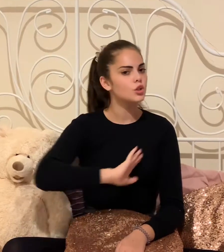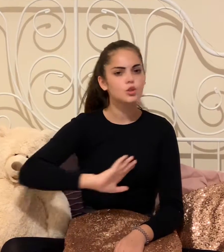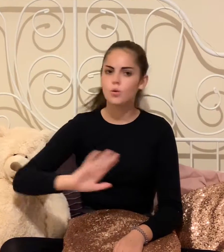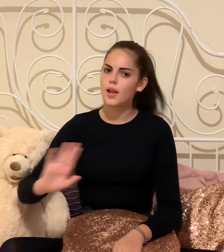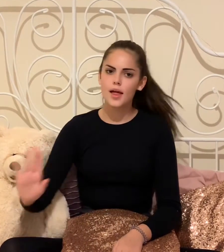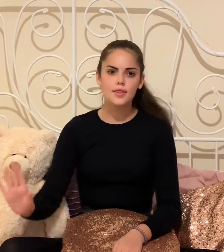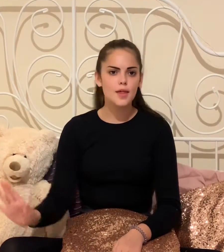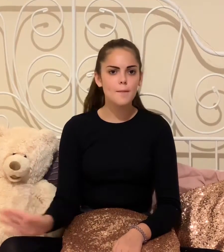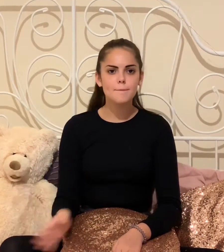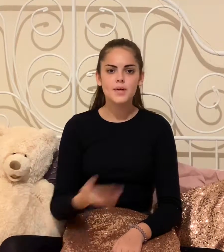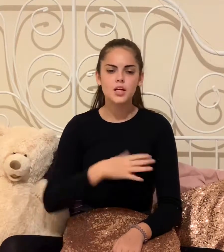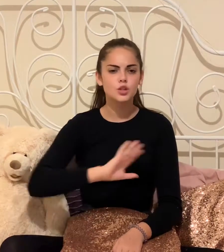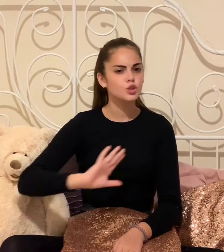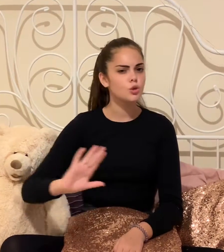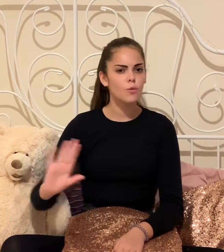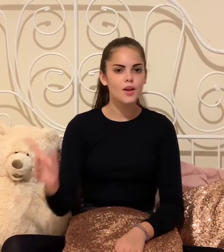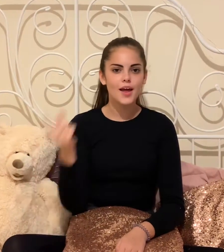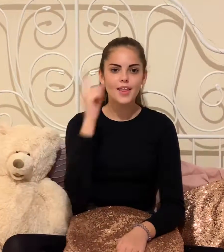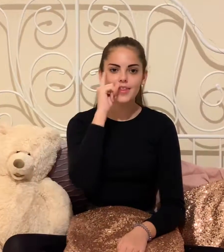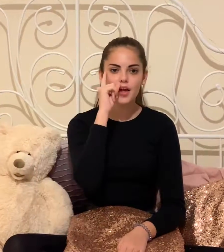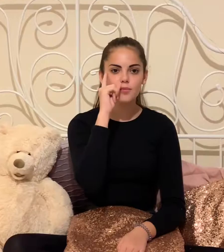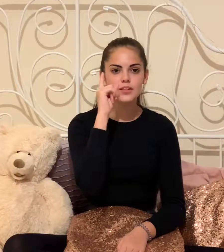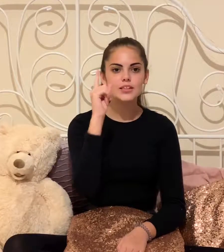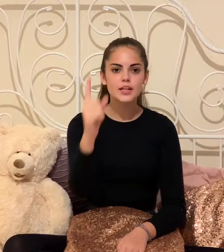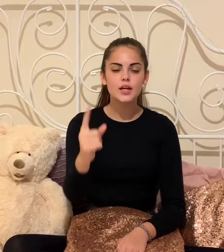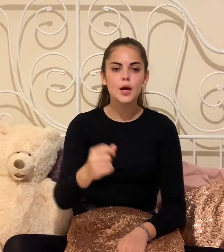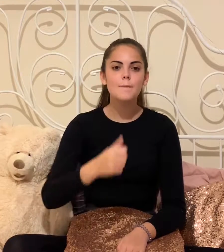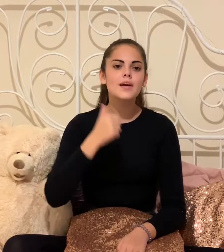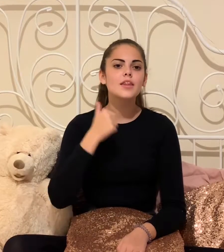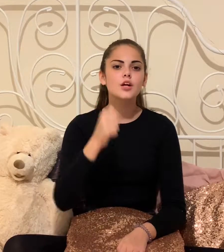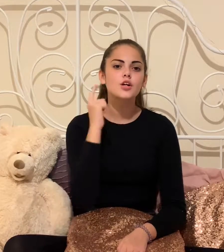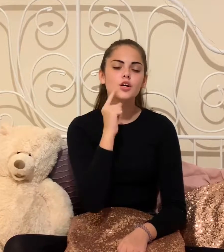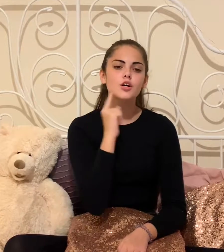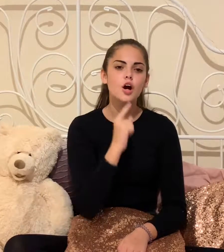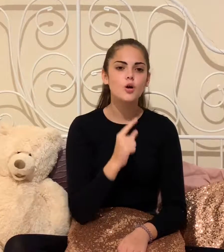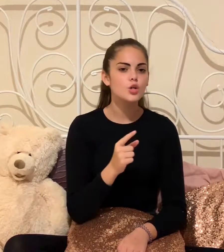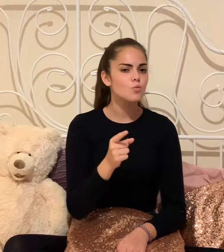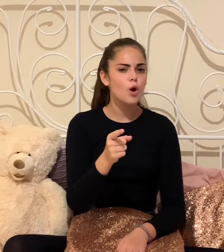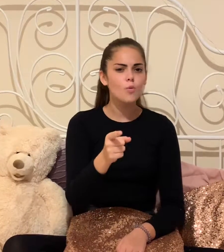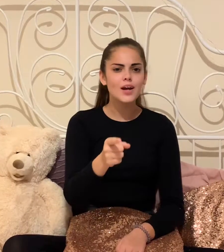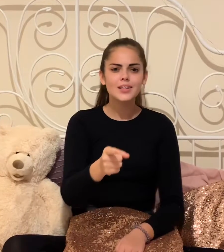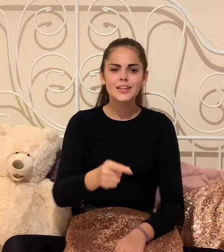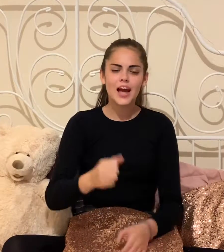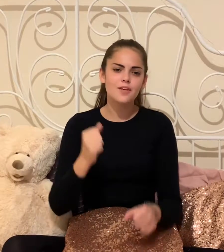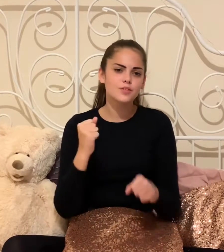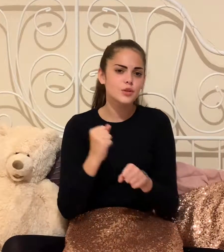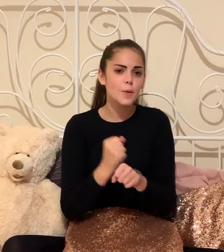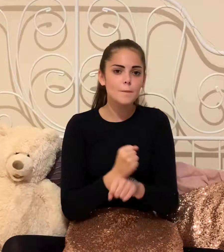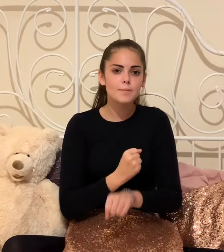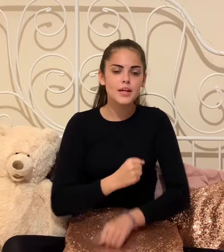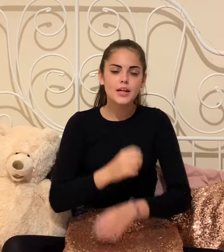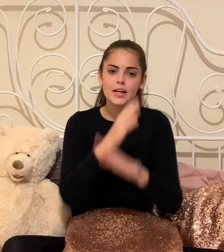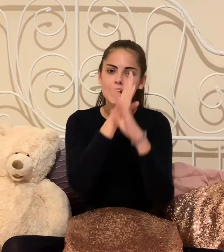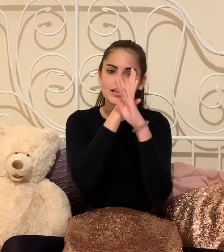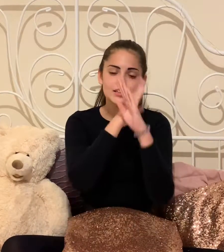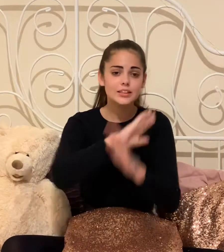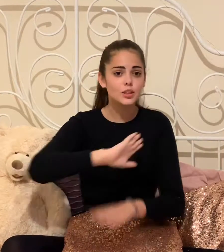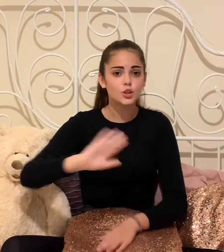tried. Don't let them in, don't let them see. Be the good girl you always have to be. Conceal,